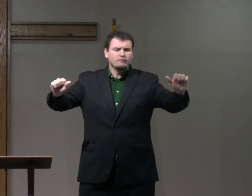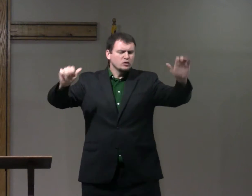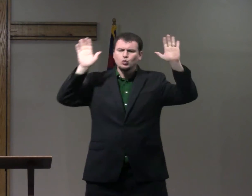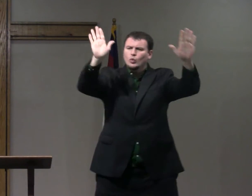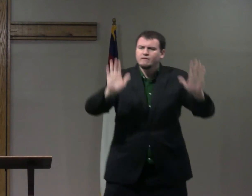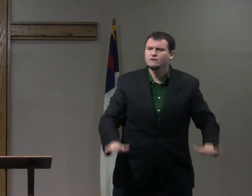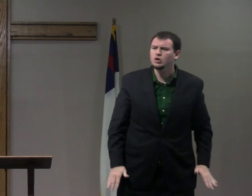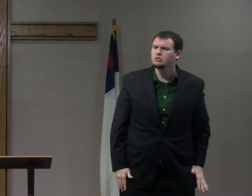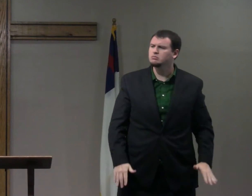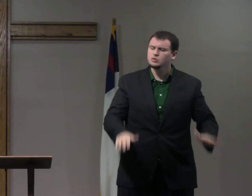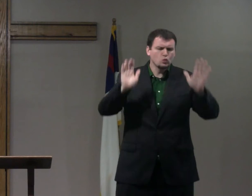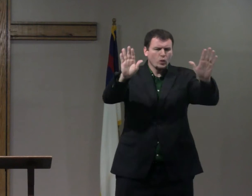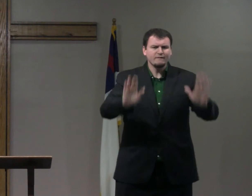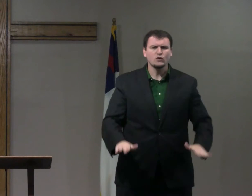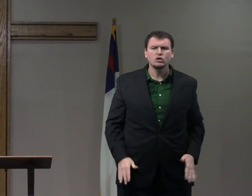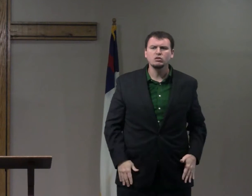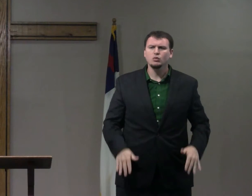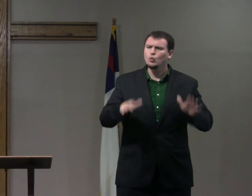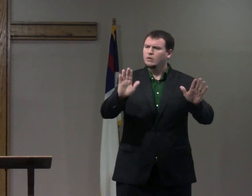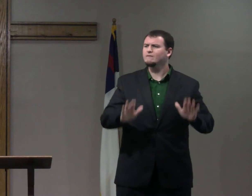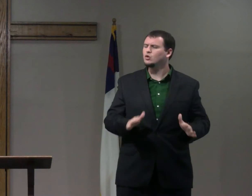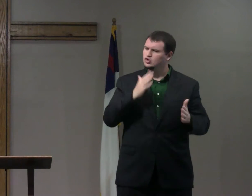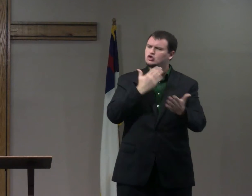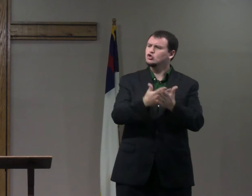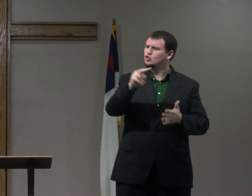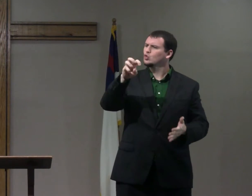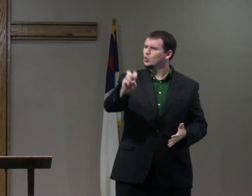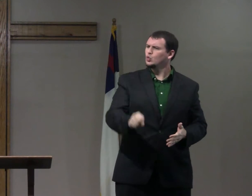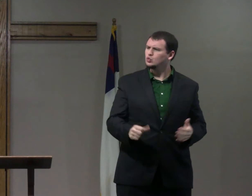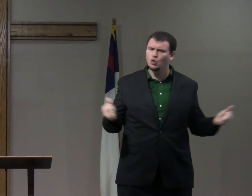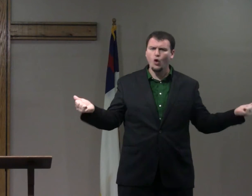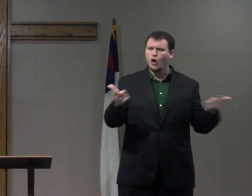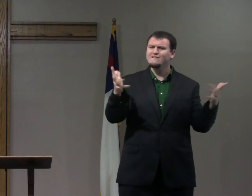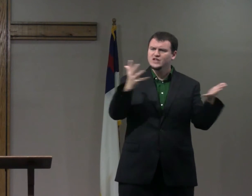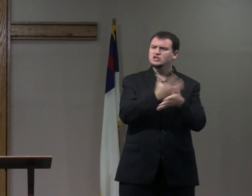So maybe all of us. That means all of us are saved. That's wonderful. That's good news.